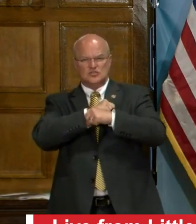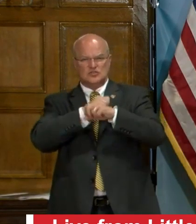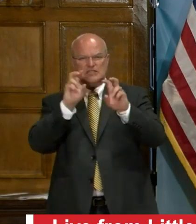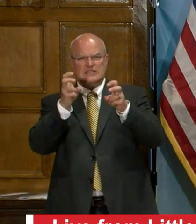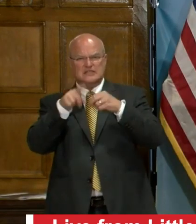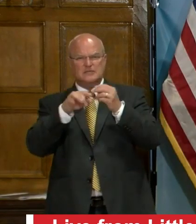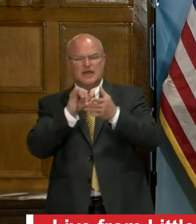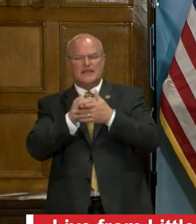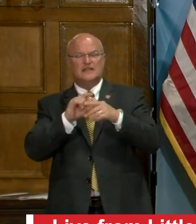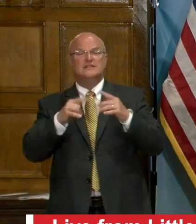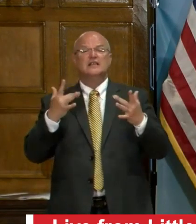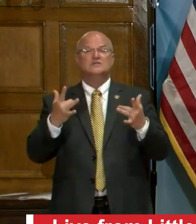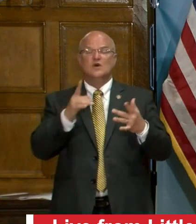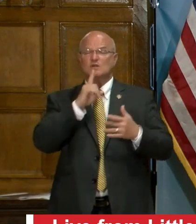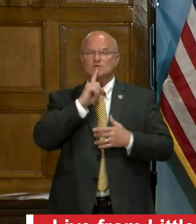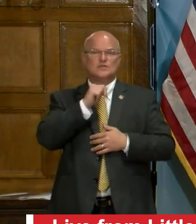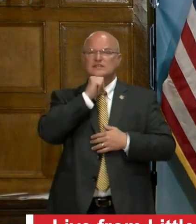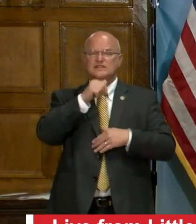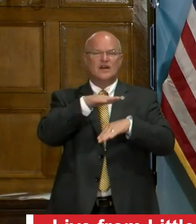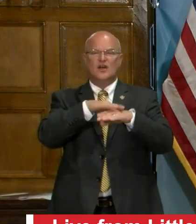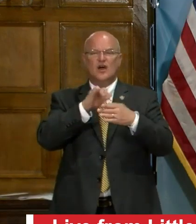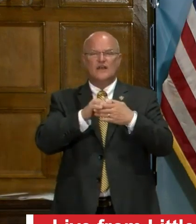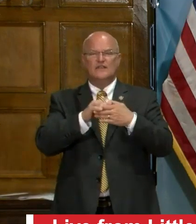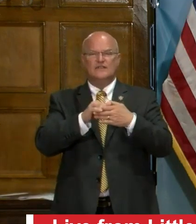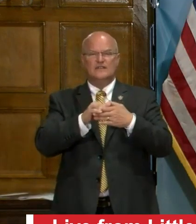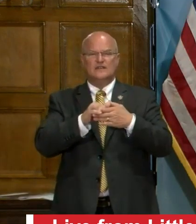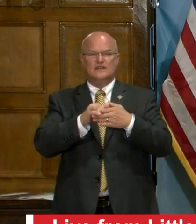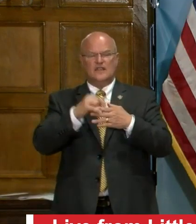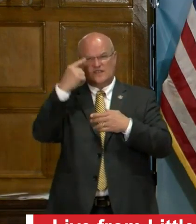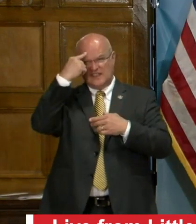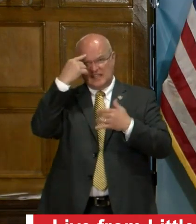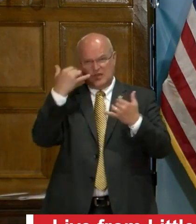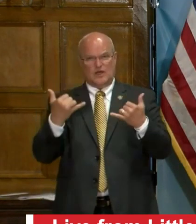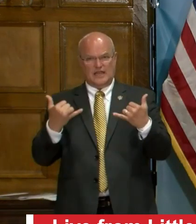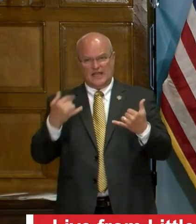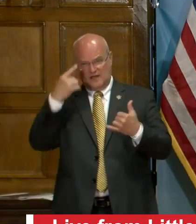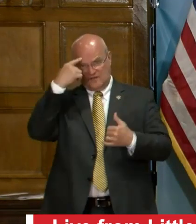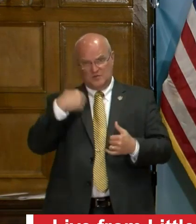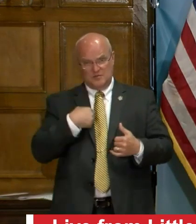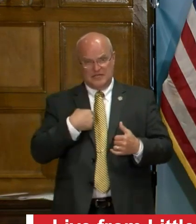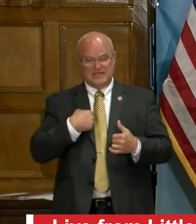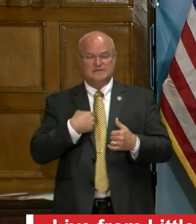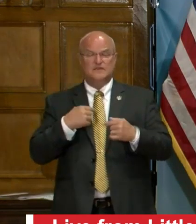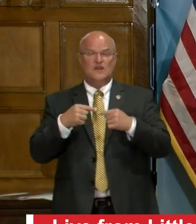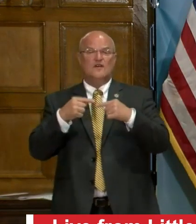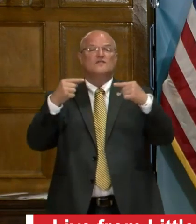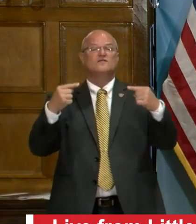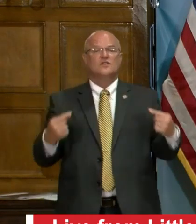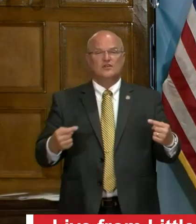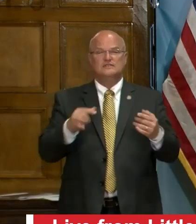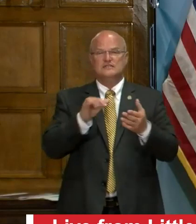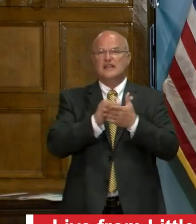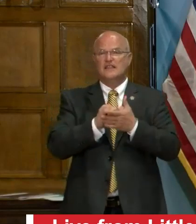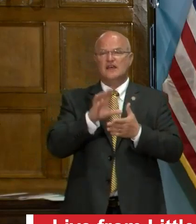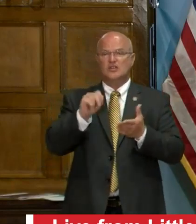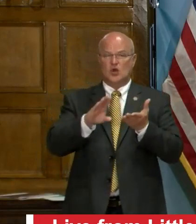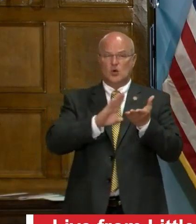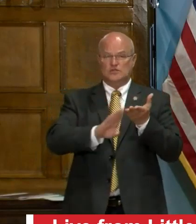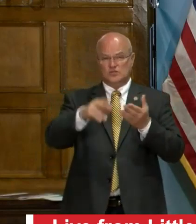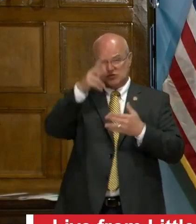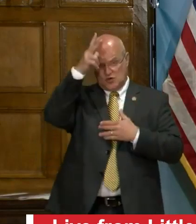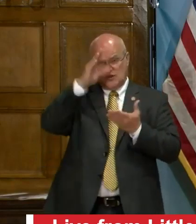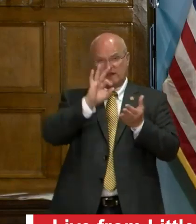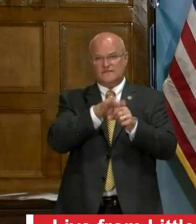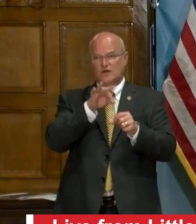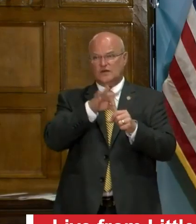So that's why that's really not on the front burner of considerations for me versus the no excuse